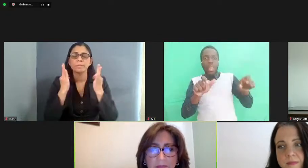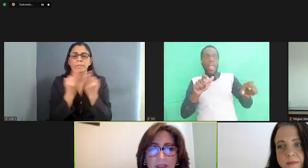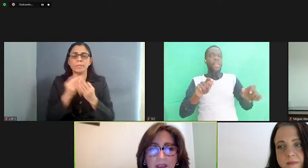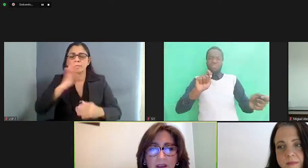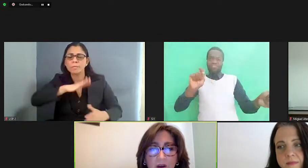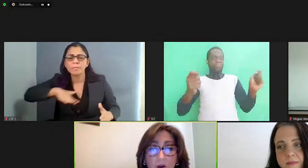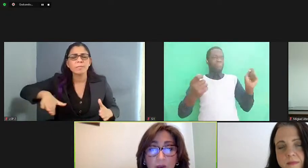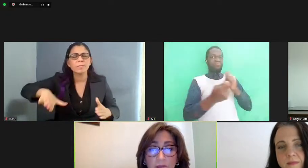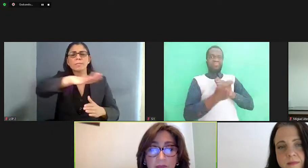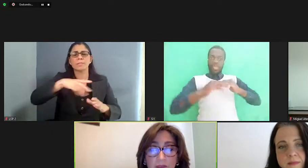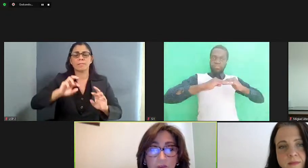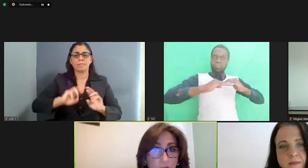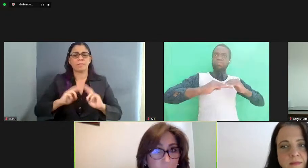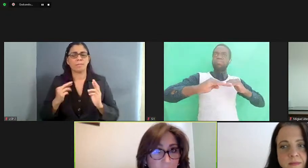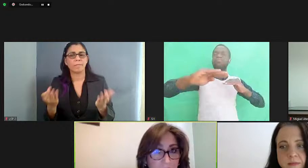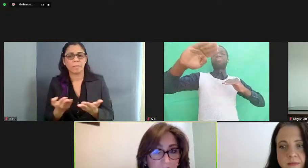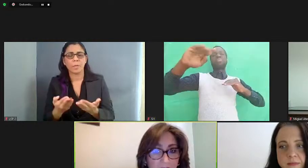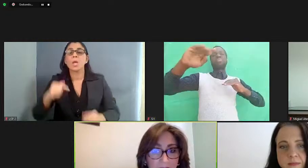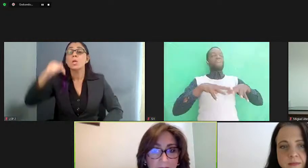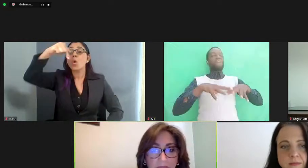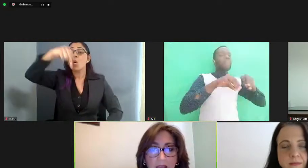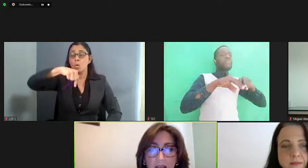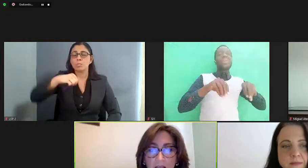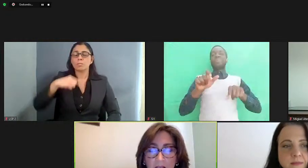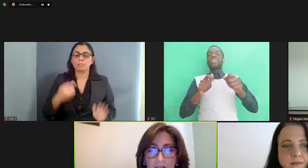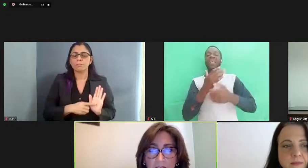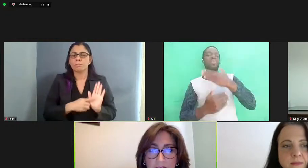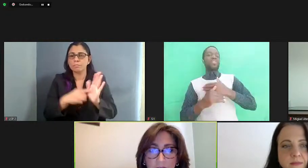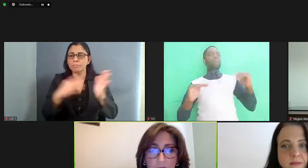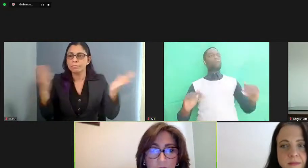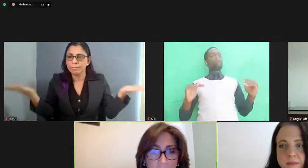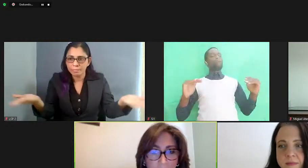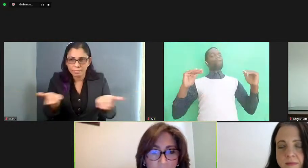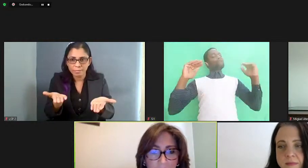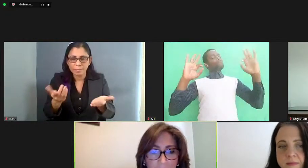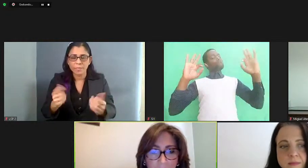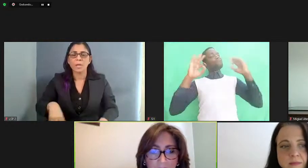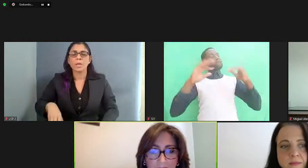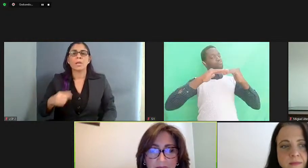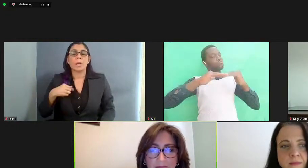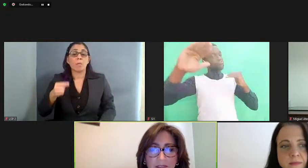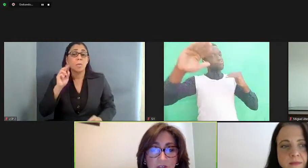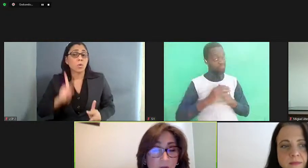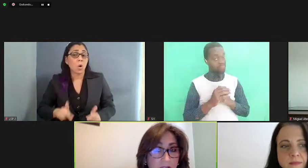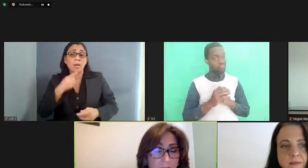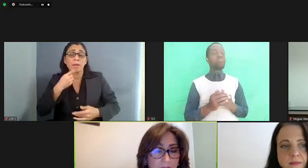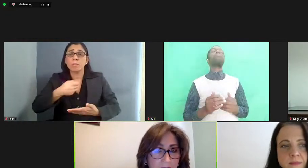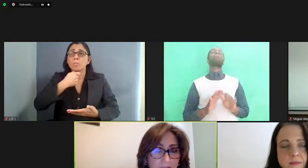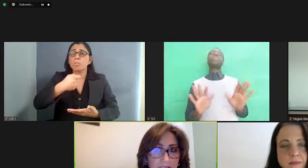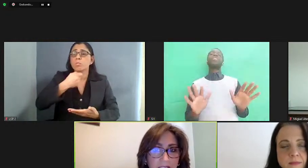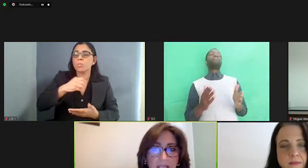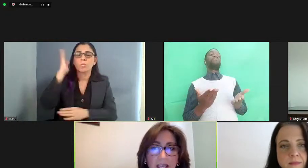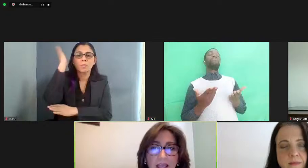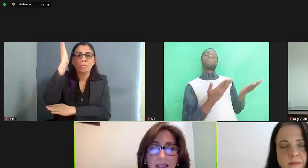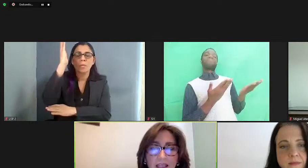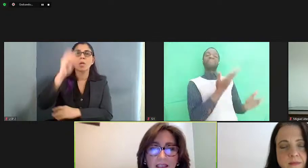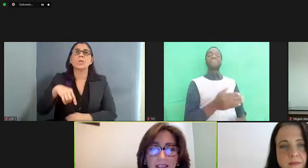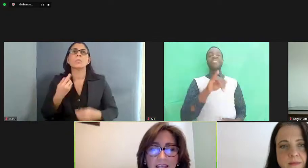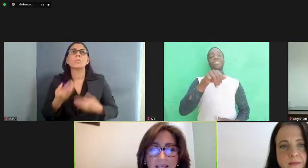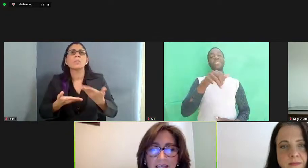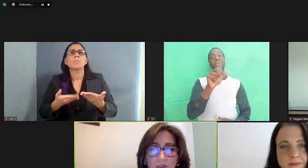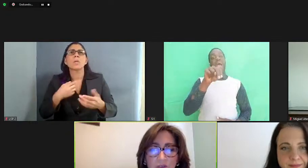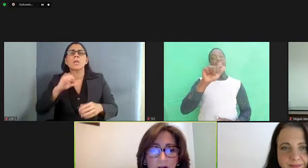disabilities and their families in the region today i welcome our moderator joanna